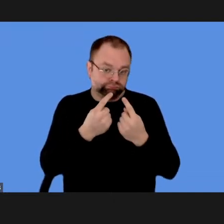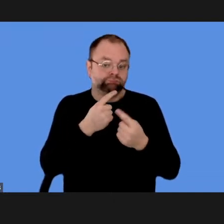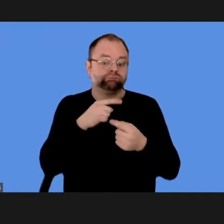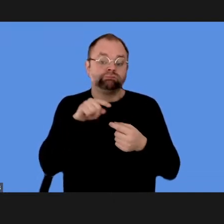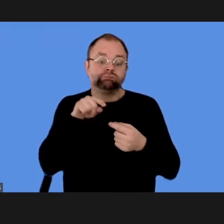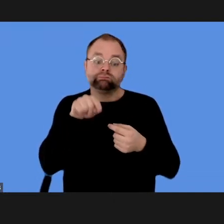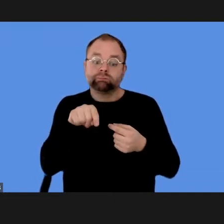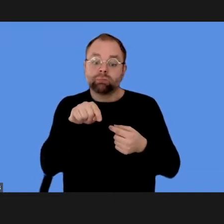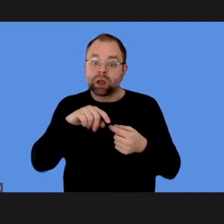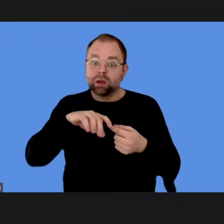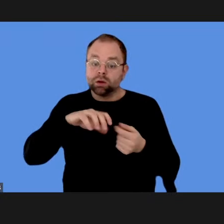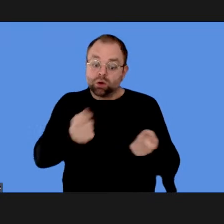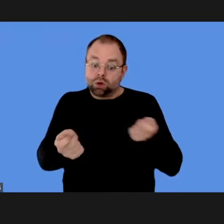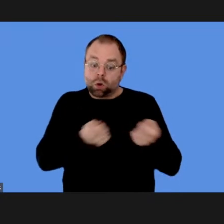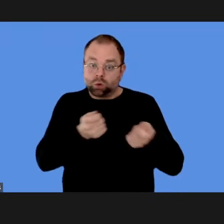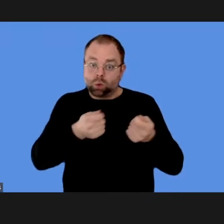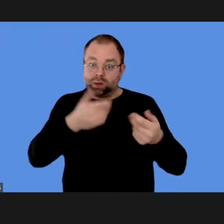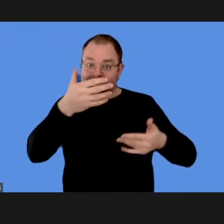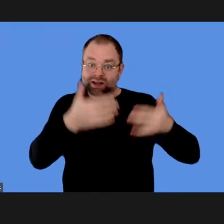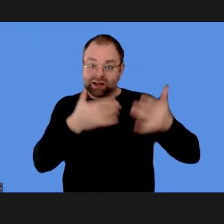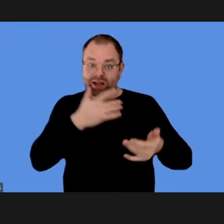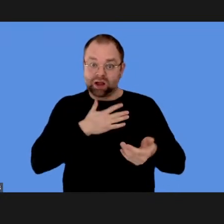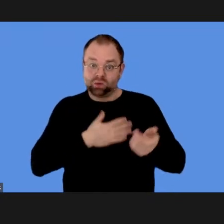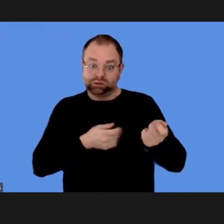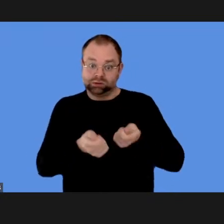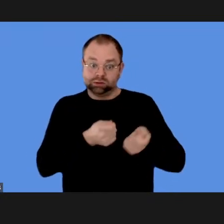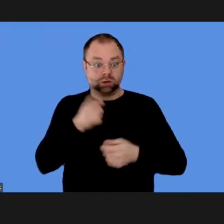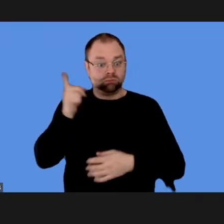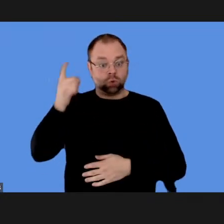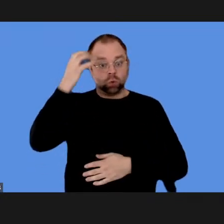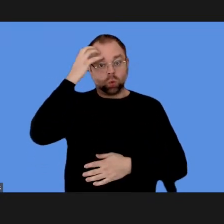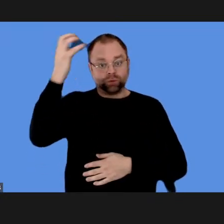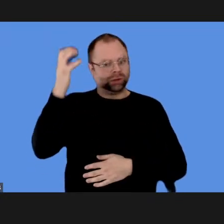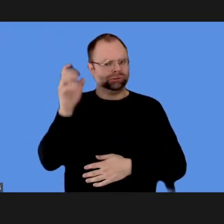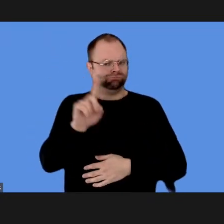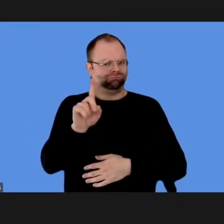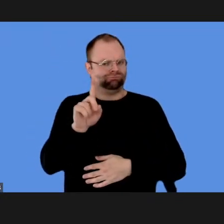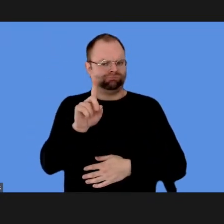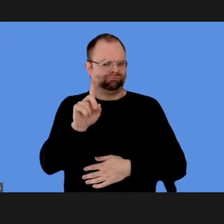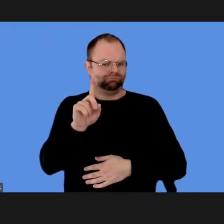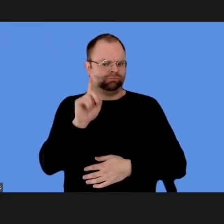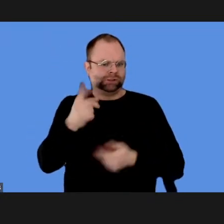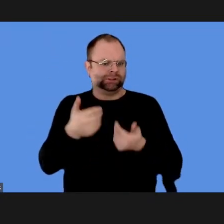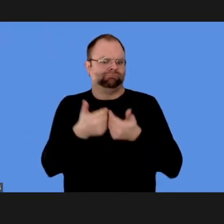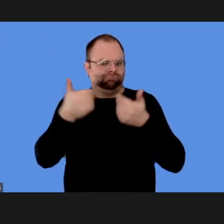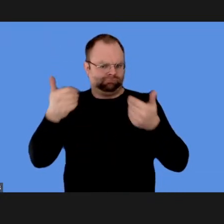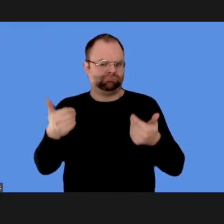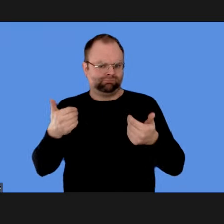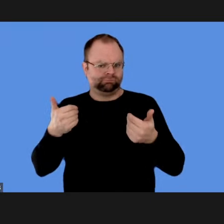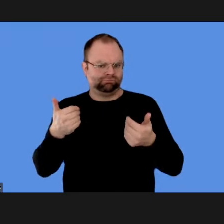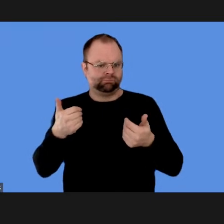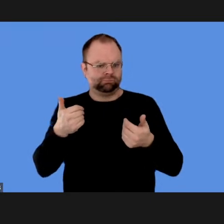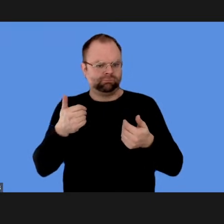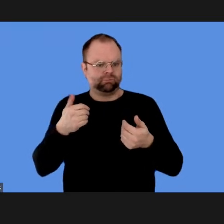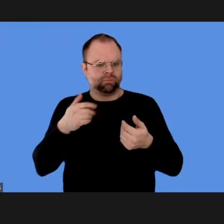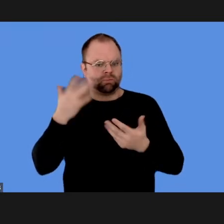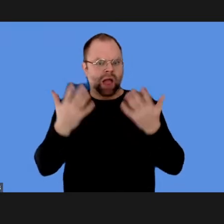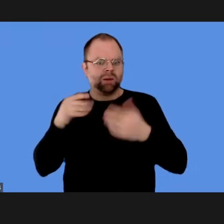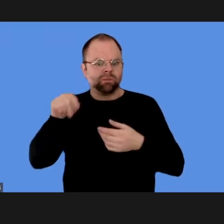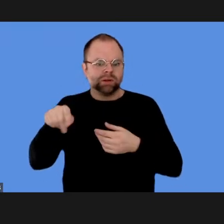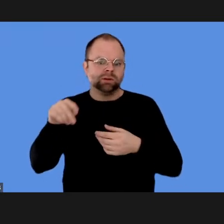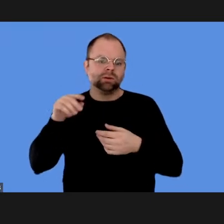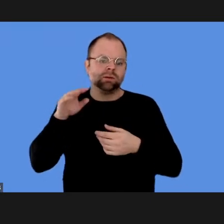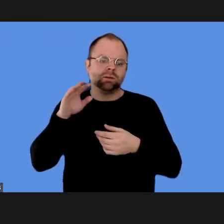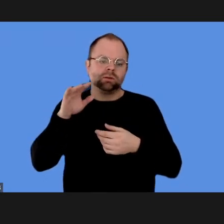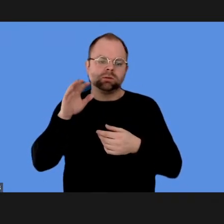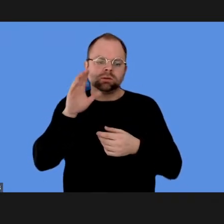problem is where there is no clear legal frameworks and quality assurance framework of the lady or the lady from Kenya